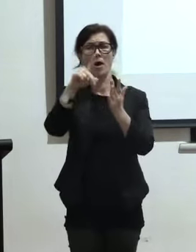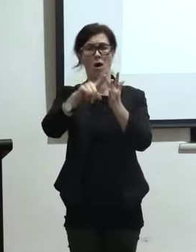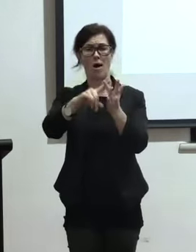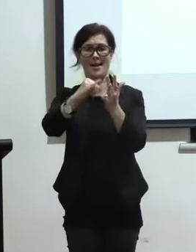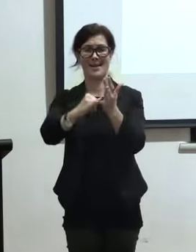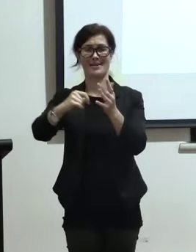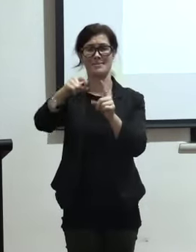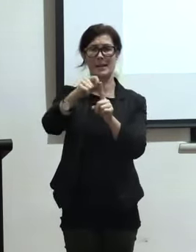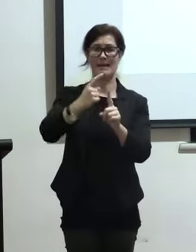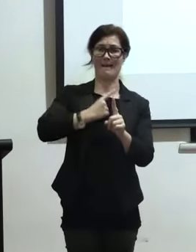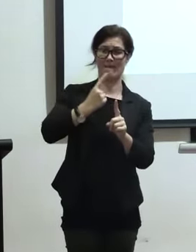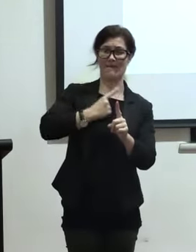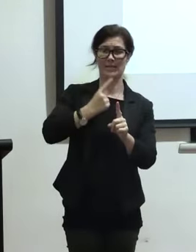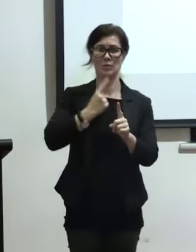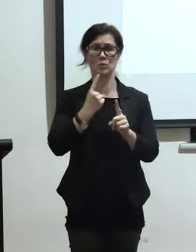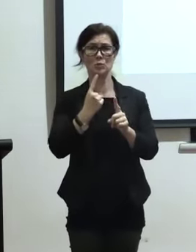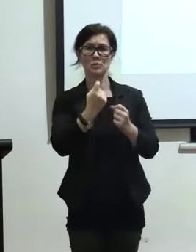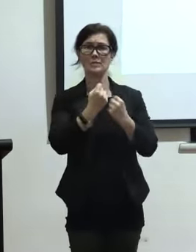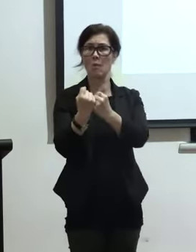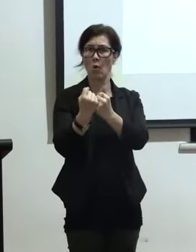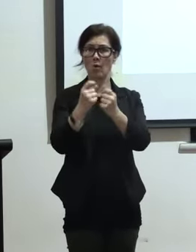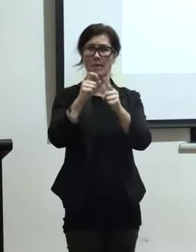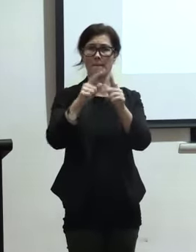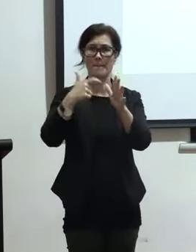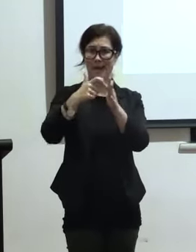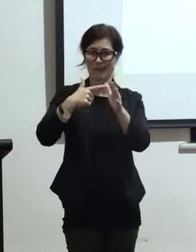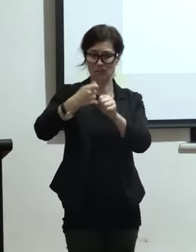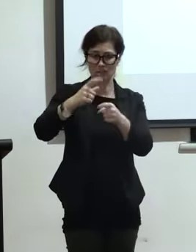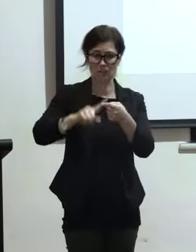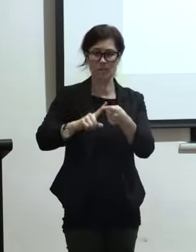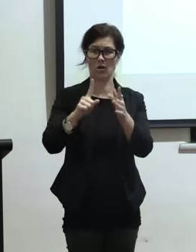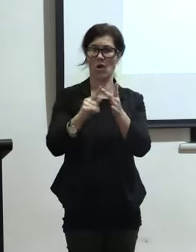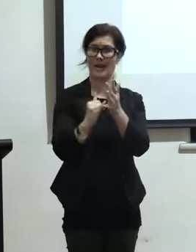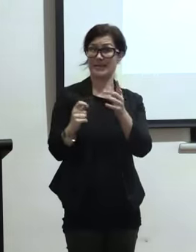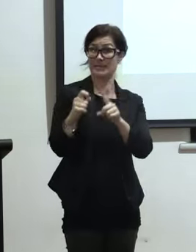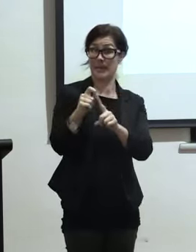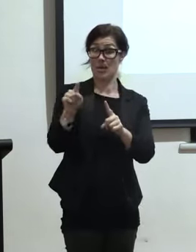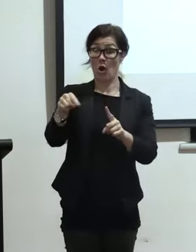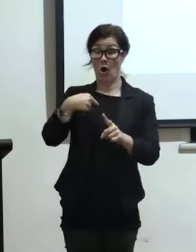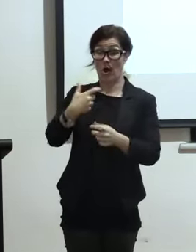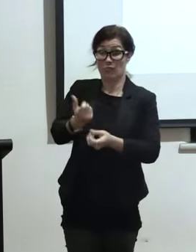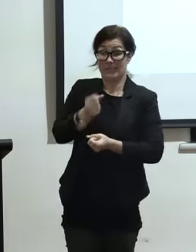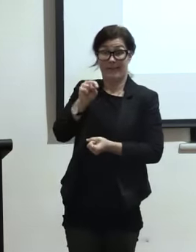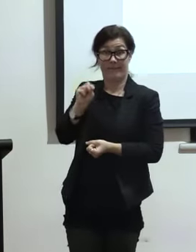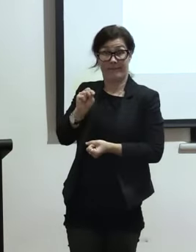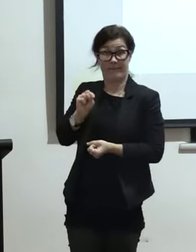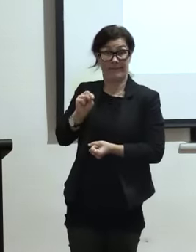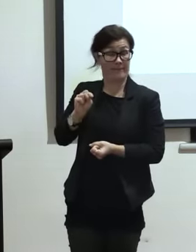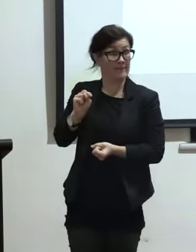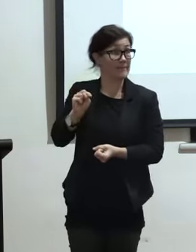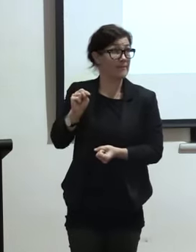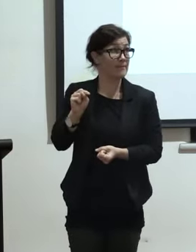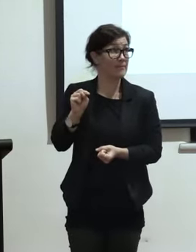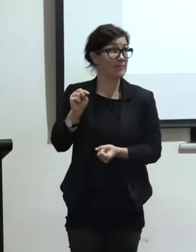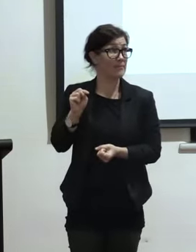Individualized Support Package, and I am receiving that, and